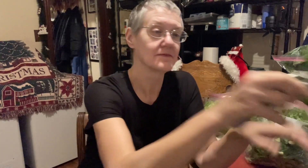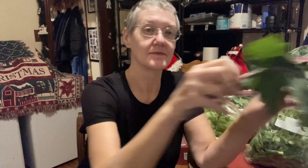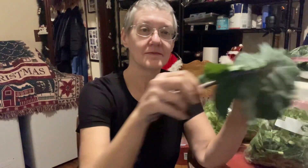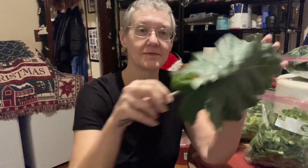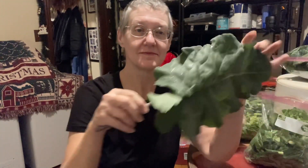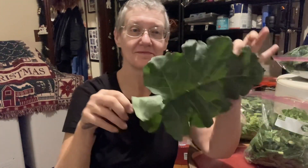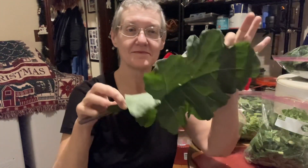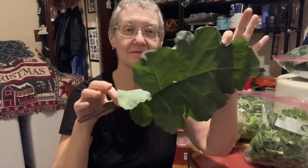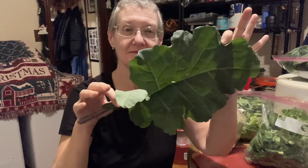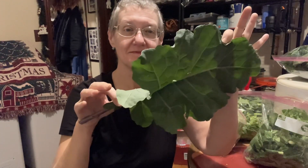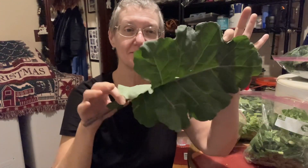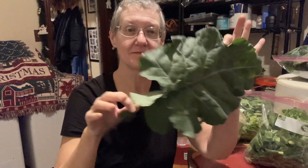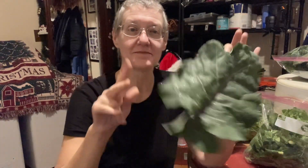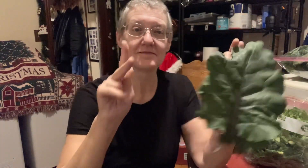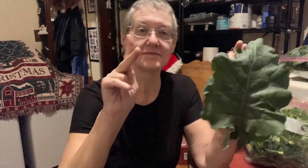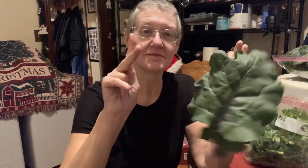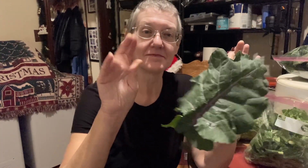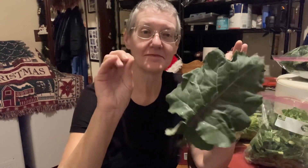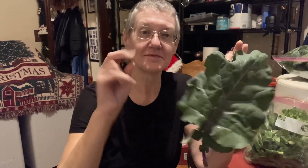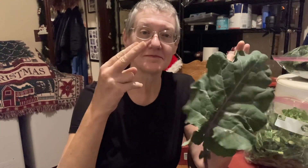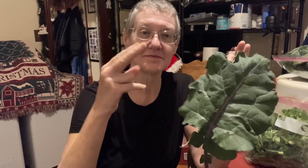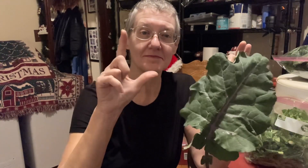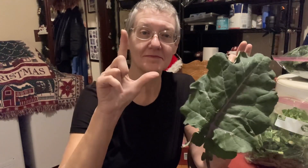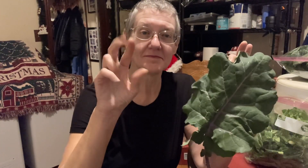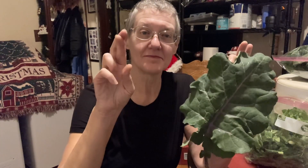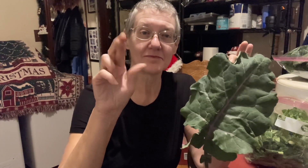Even things like this kohlrabi.